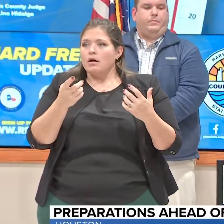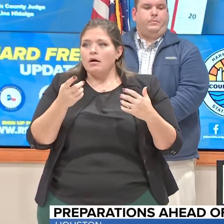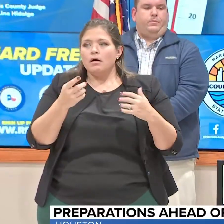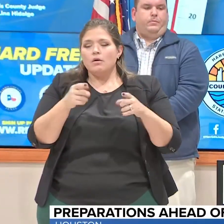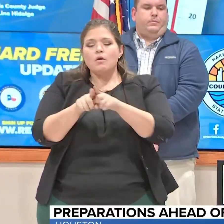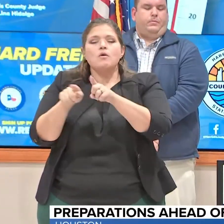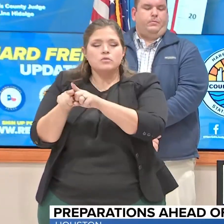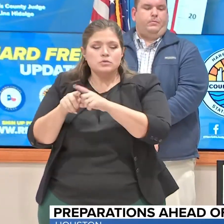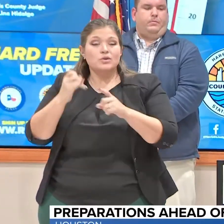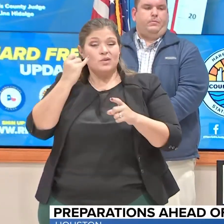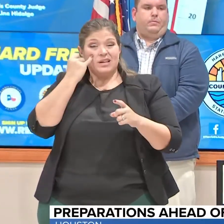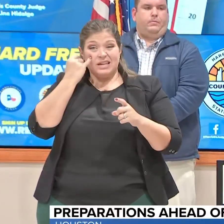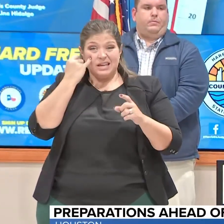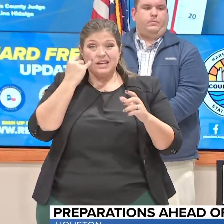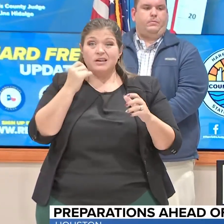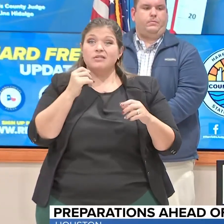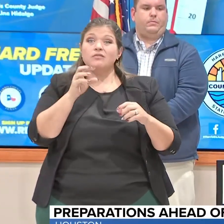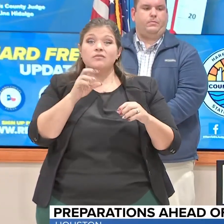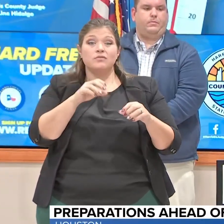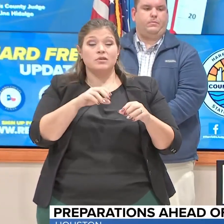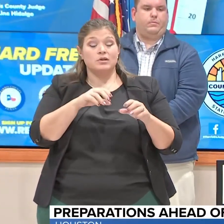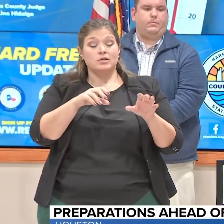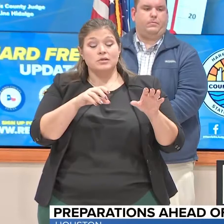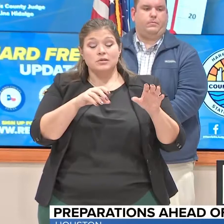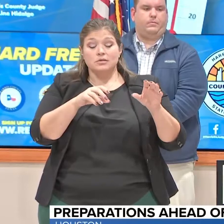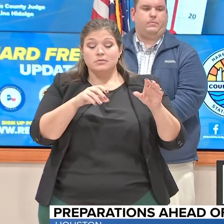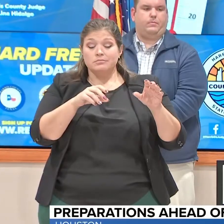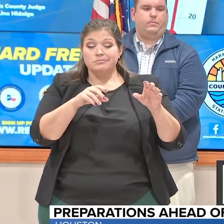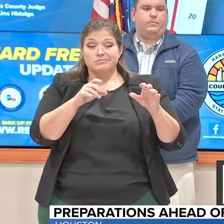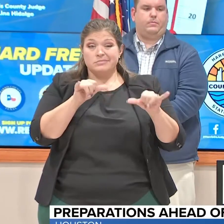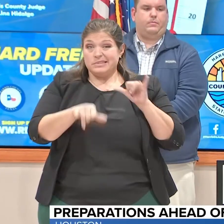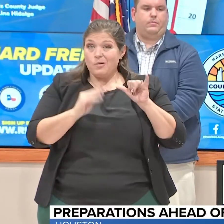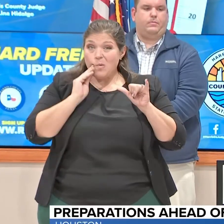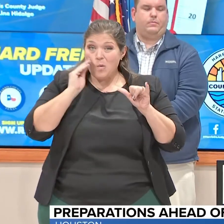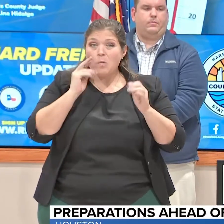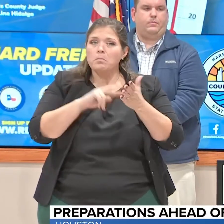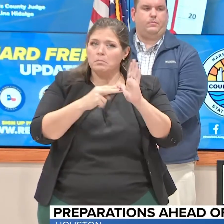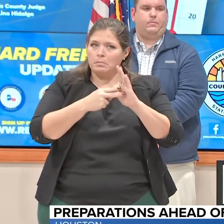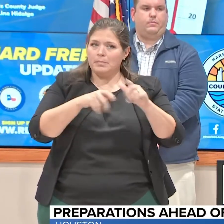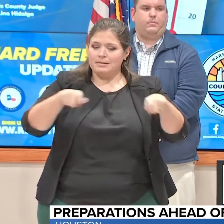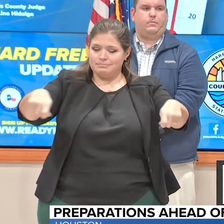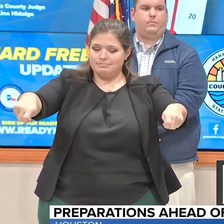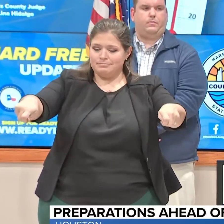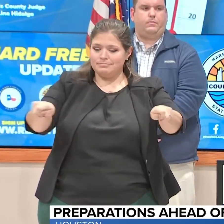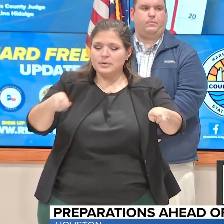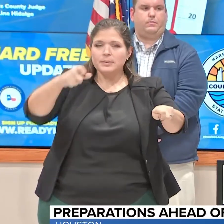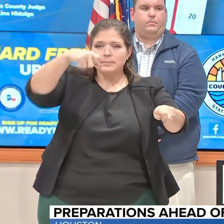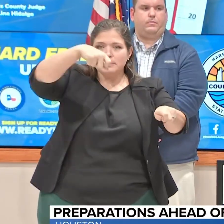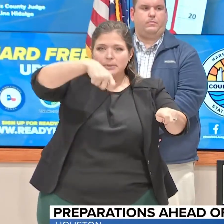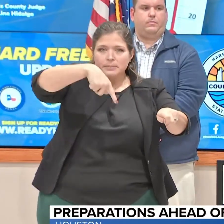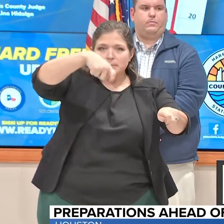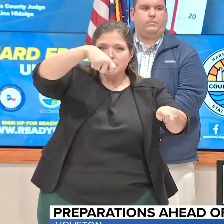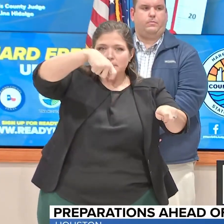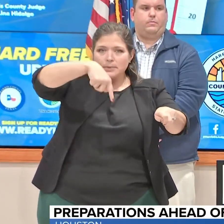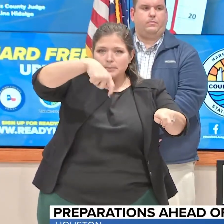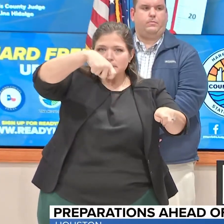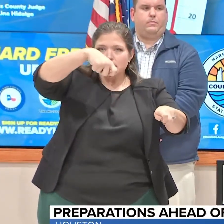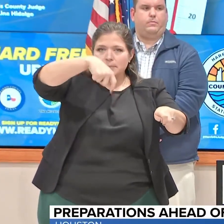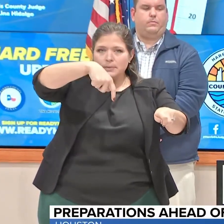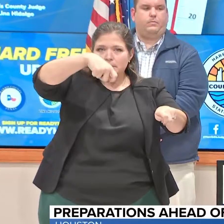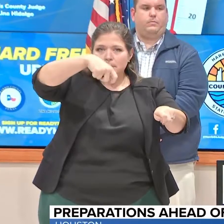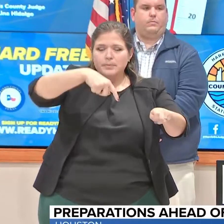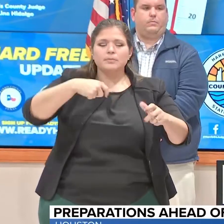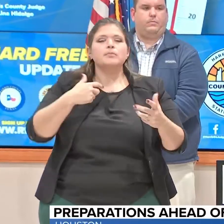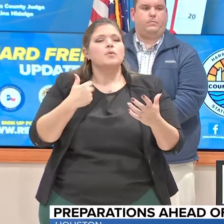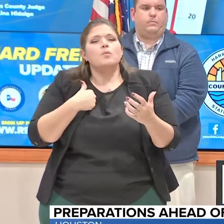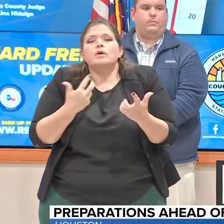the water from the faucets. And the reason why I want to underscore that is because we don't want the pressure in our system